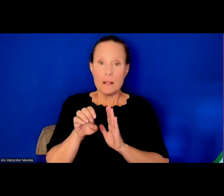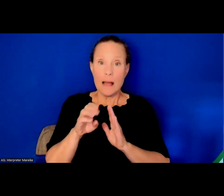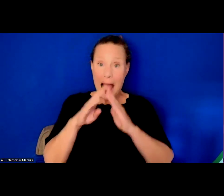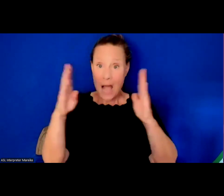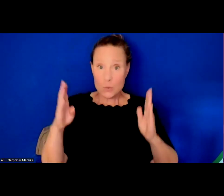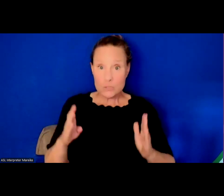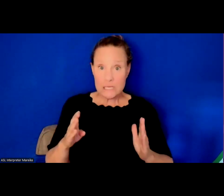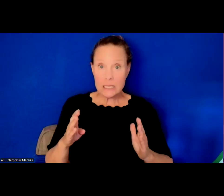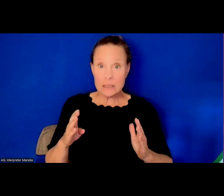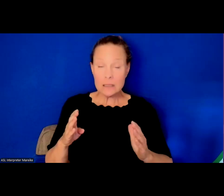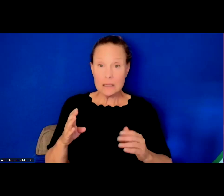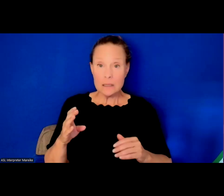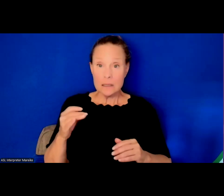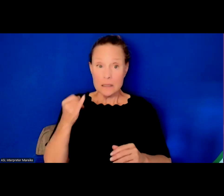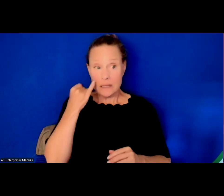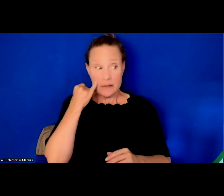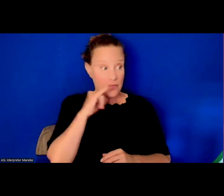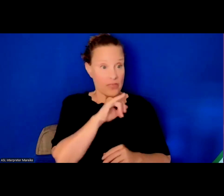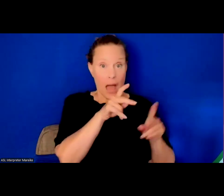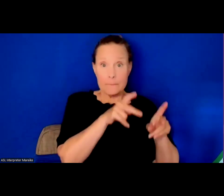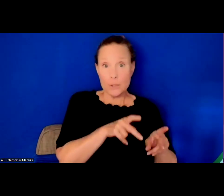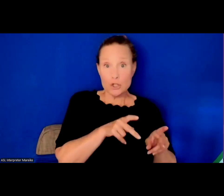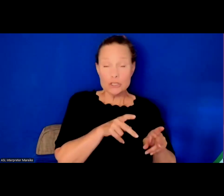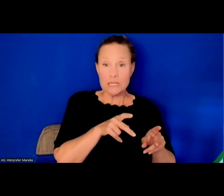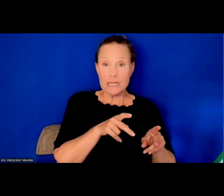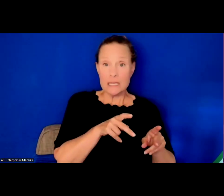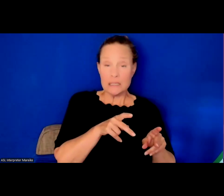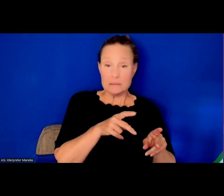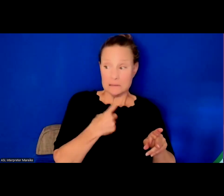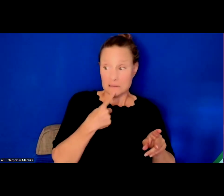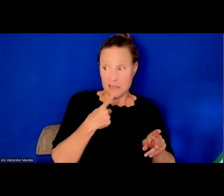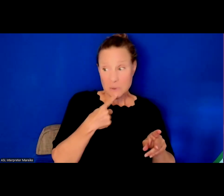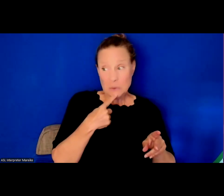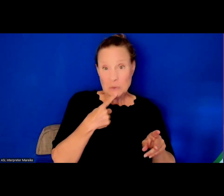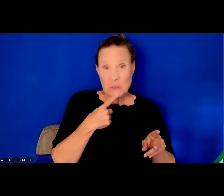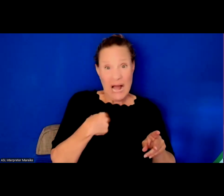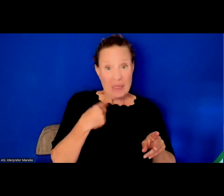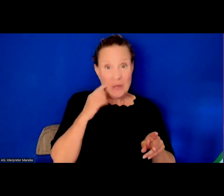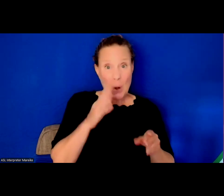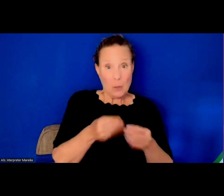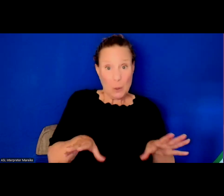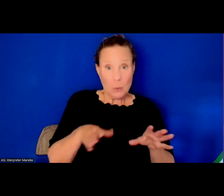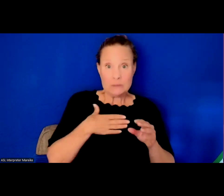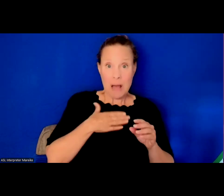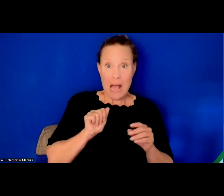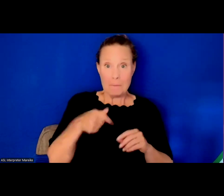housing, they say they're afraid or they might lose their housing. So then there's a lot of follow-up questions to that,